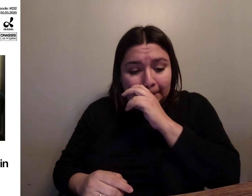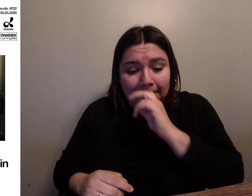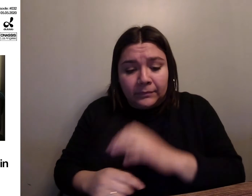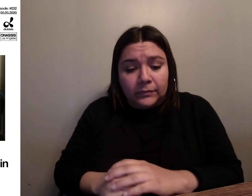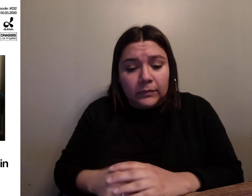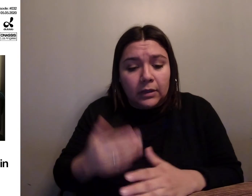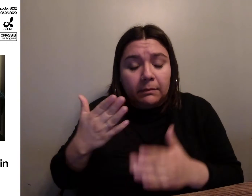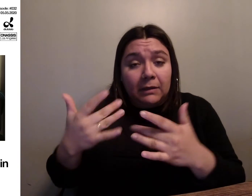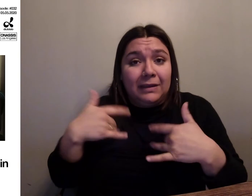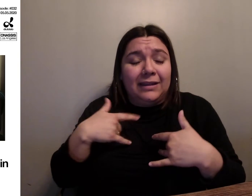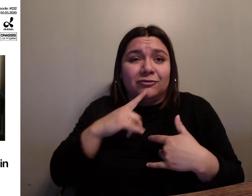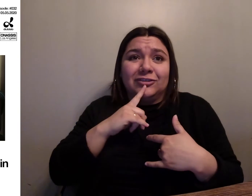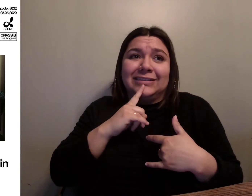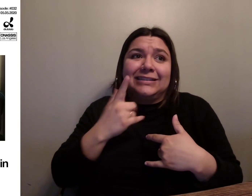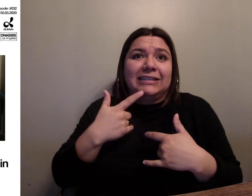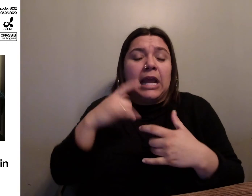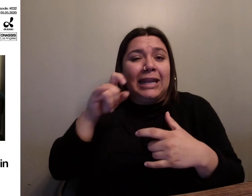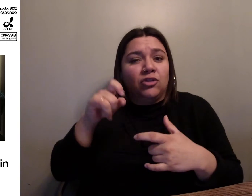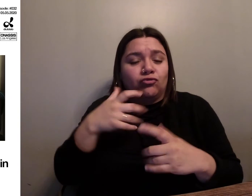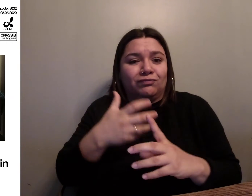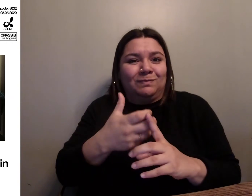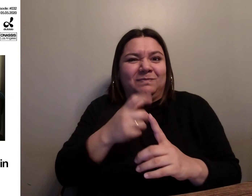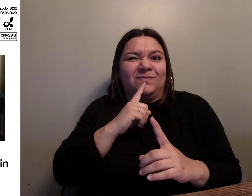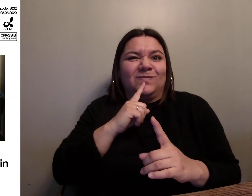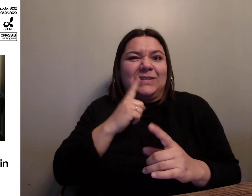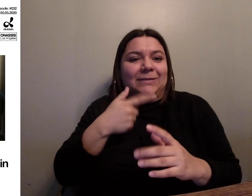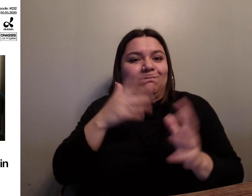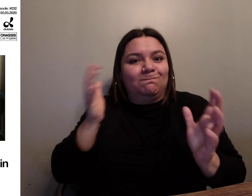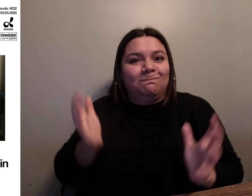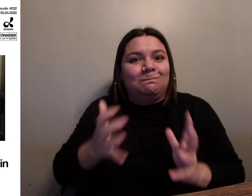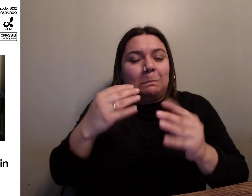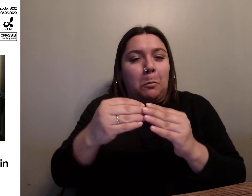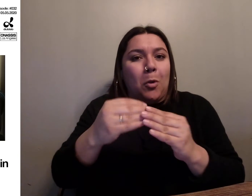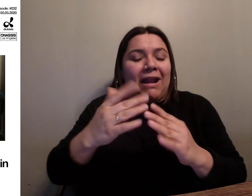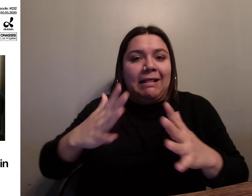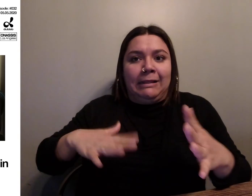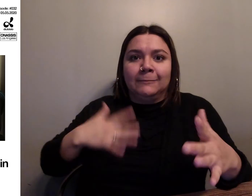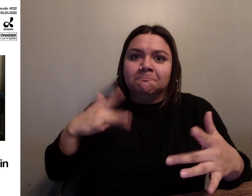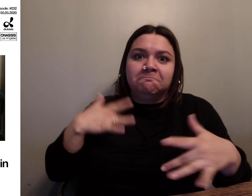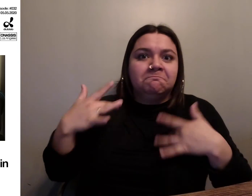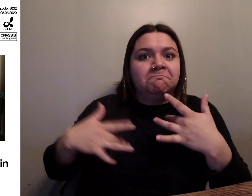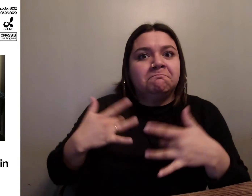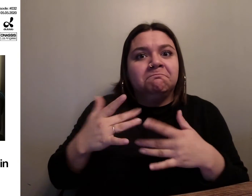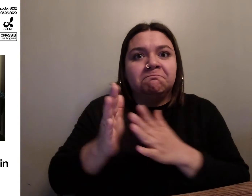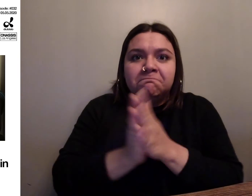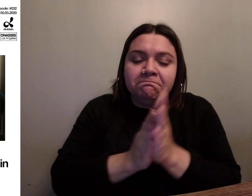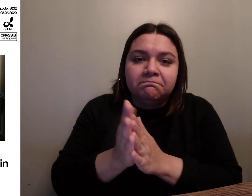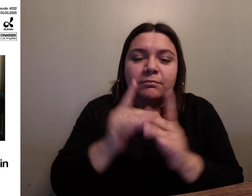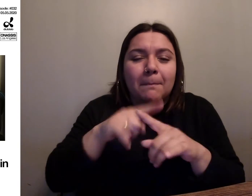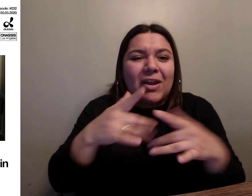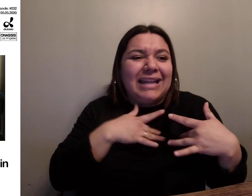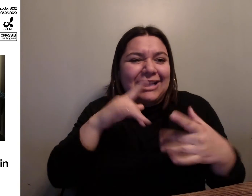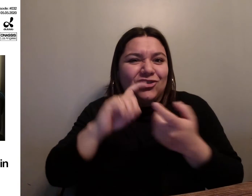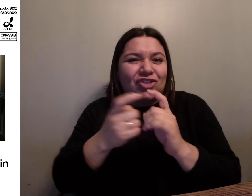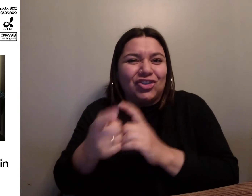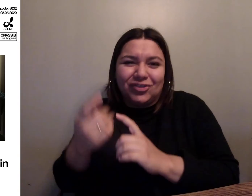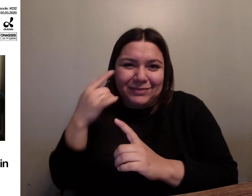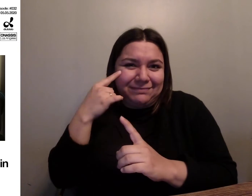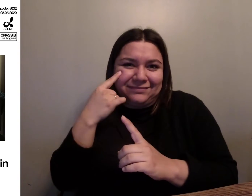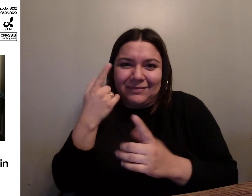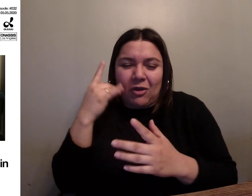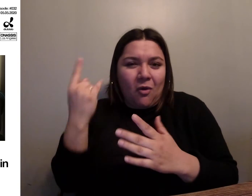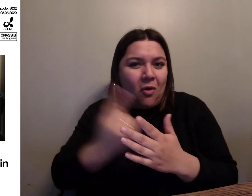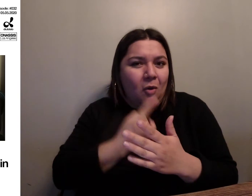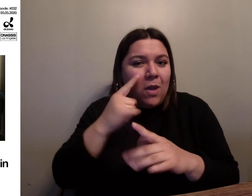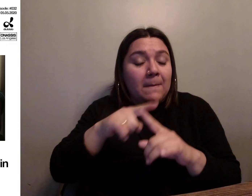time, but then that's that's the position where I'm at 81 years old. And let me tell you, when you